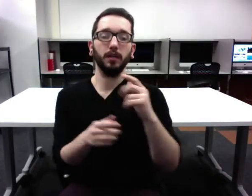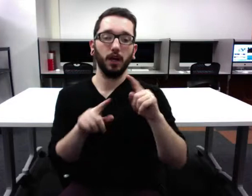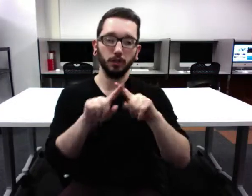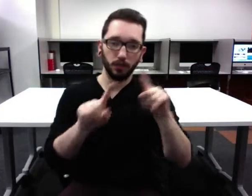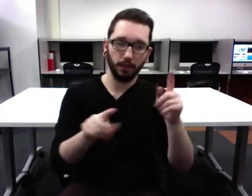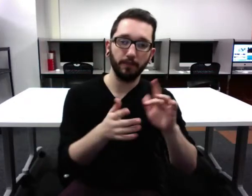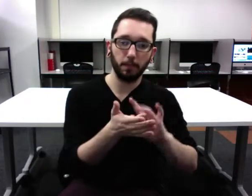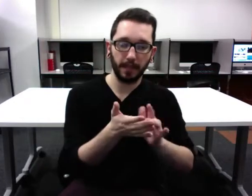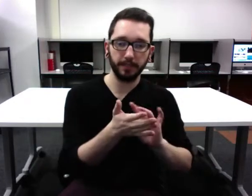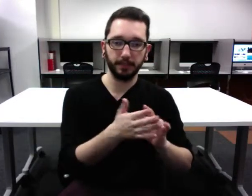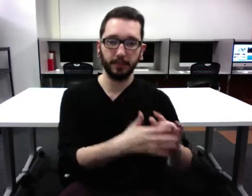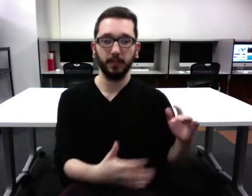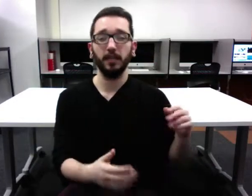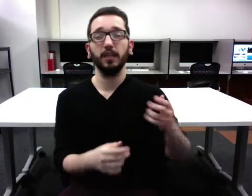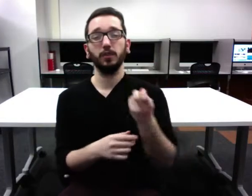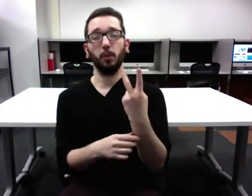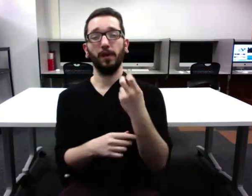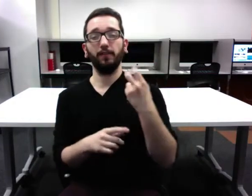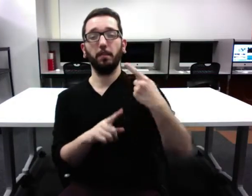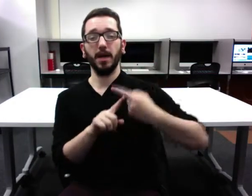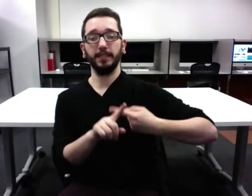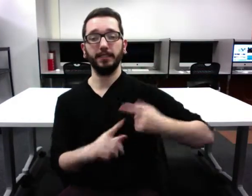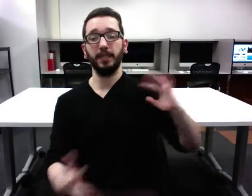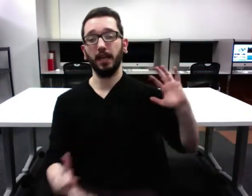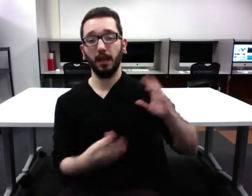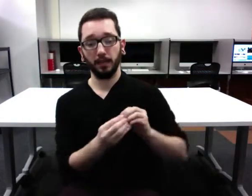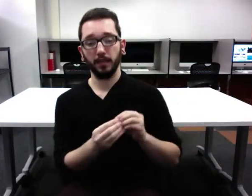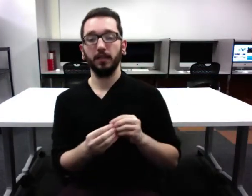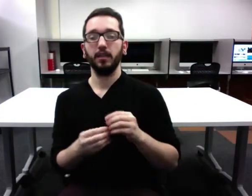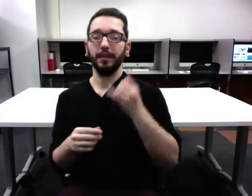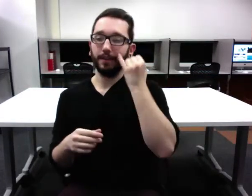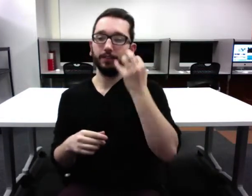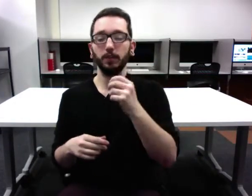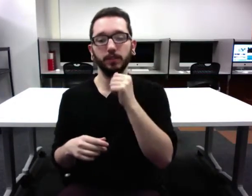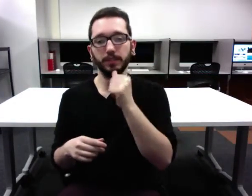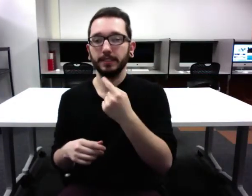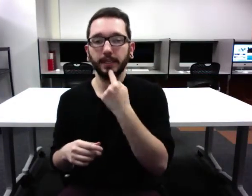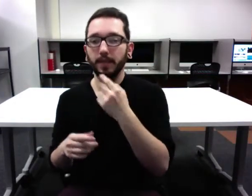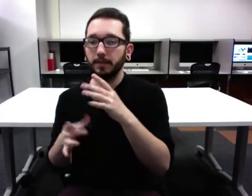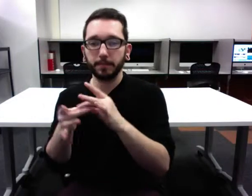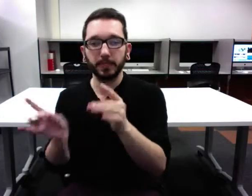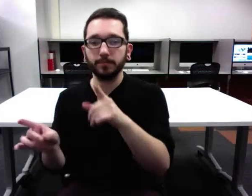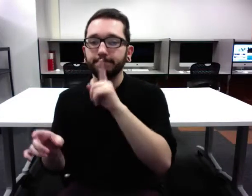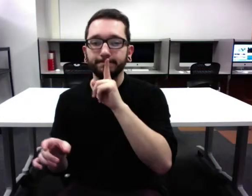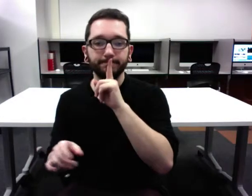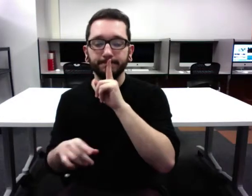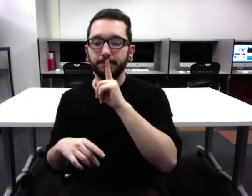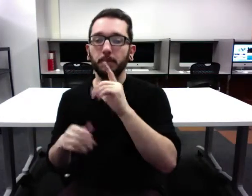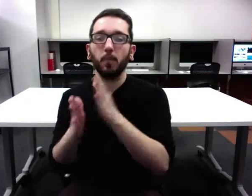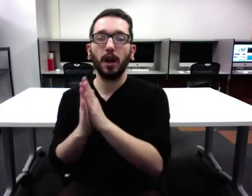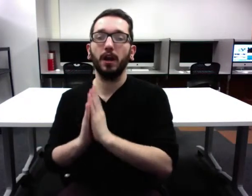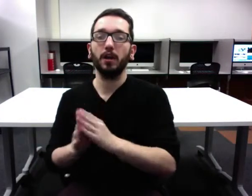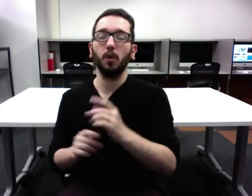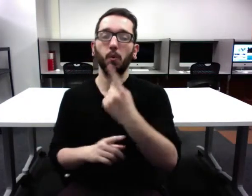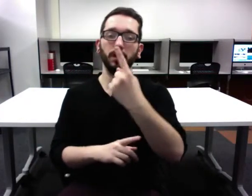in the last 12 months. If you exclude prayer, 36%, over 1/3 of Americans have done something in